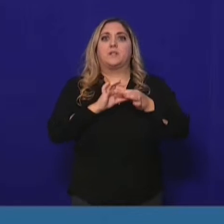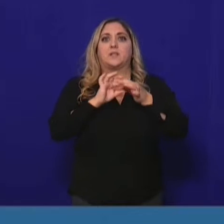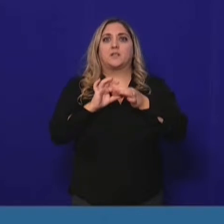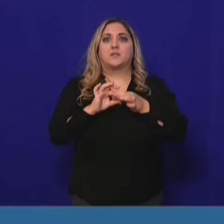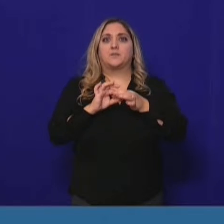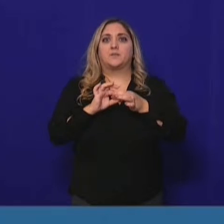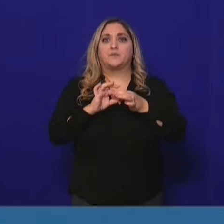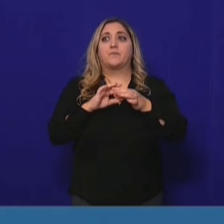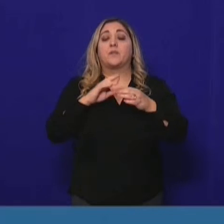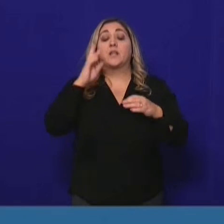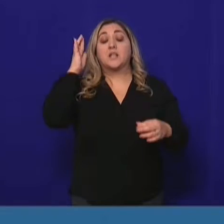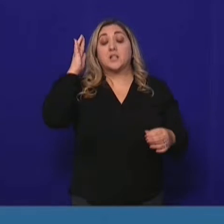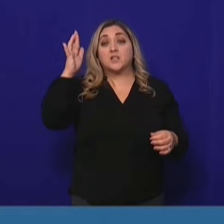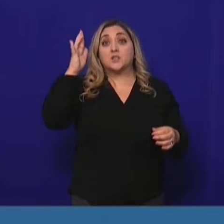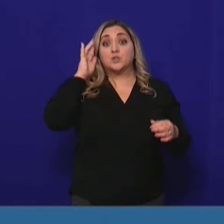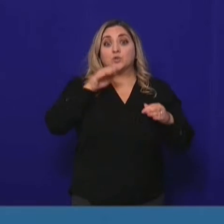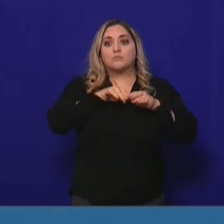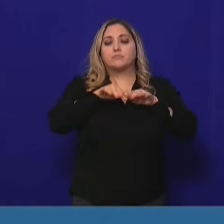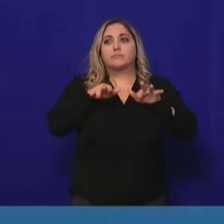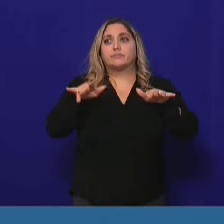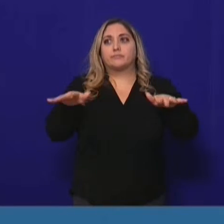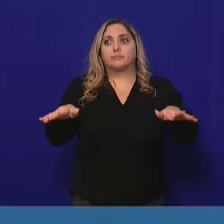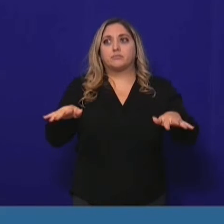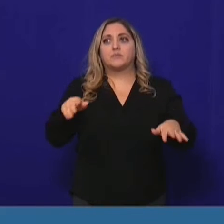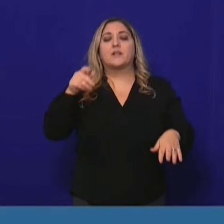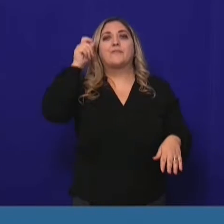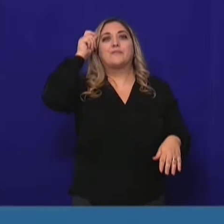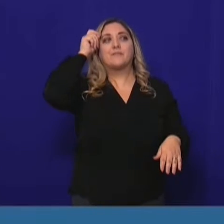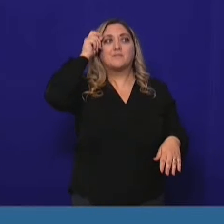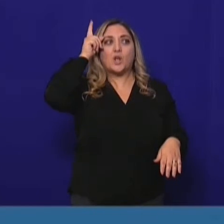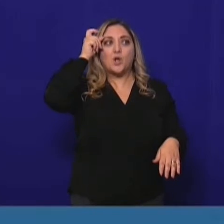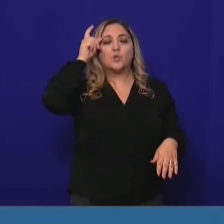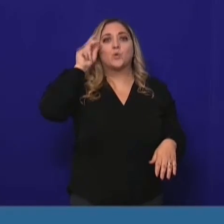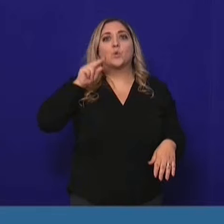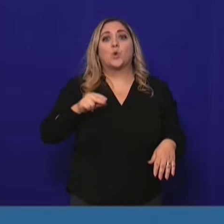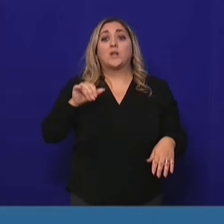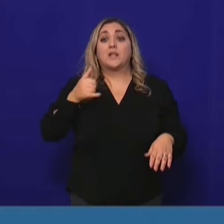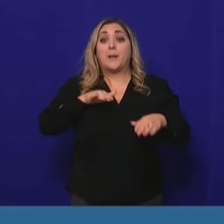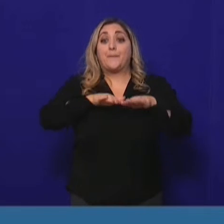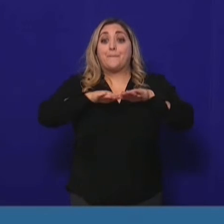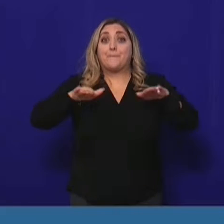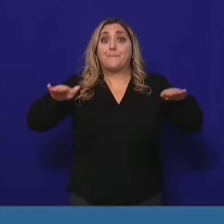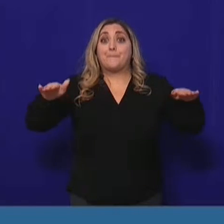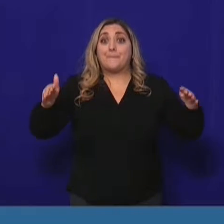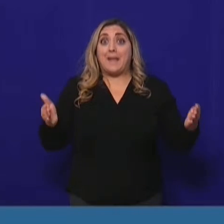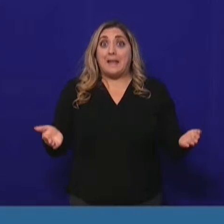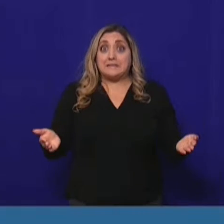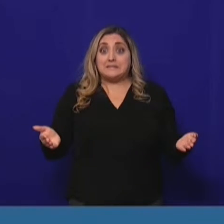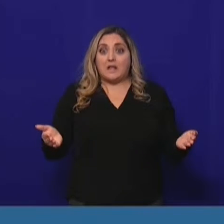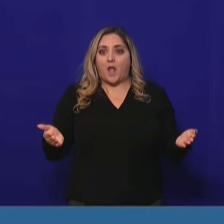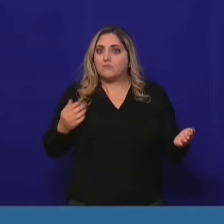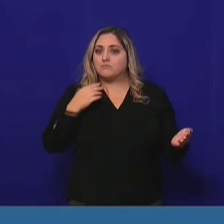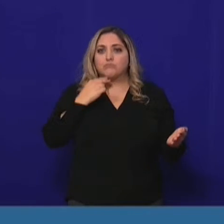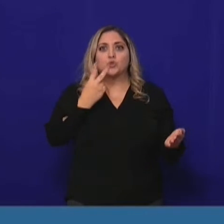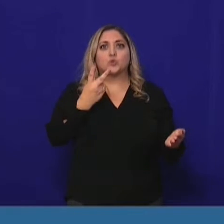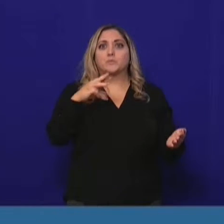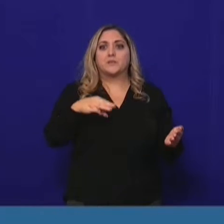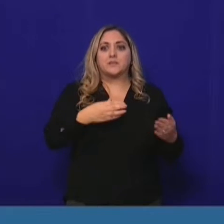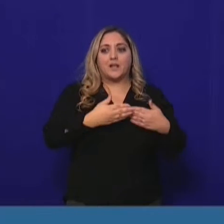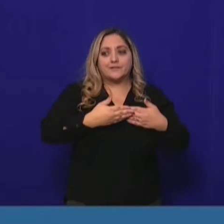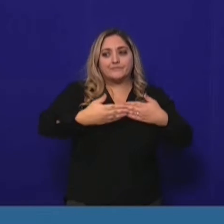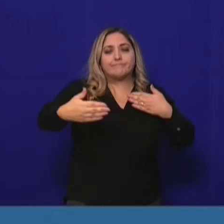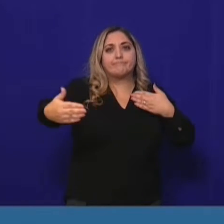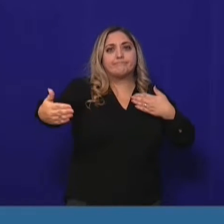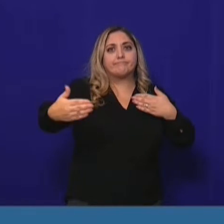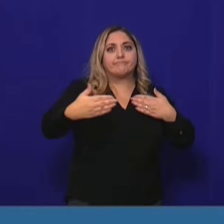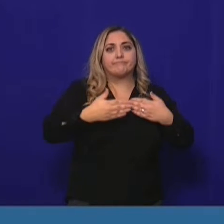li trasmettu lil xulxin. U niftakru wkoll li inti jekk ħatpoġġi madwar mejda distanza ħatkun qrib, allura